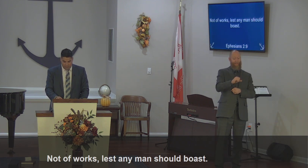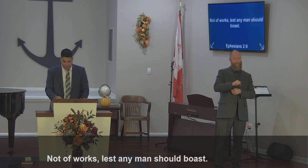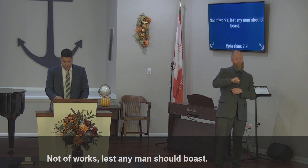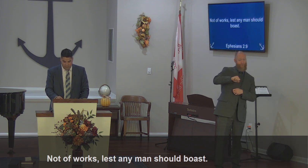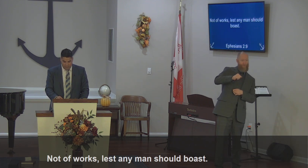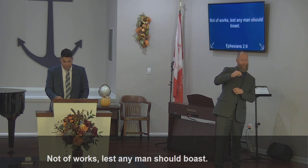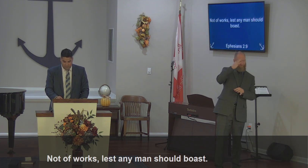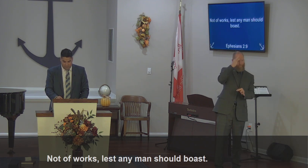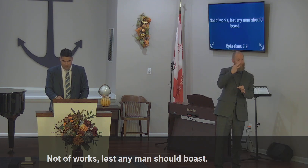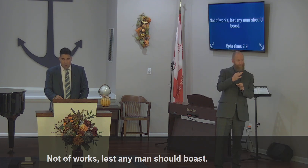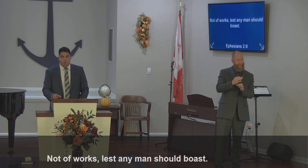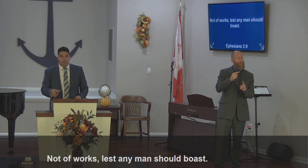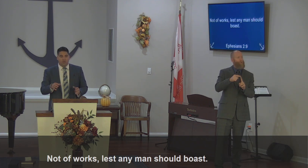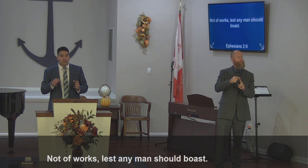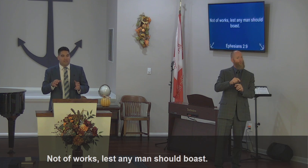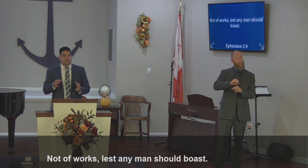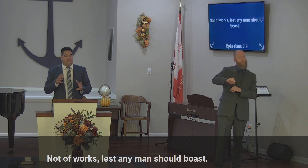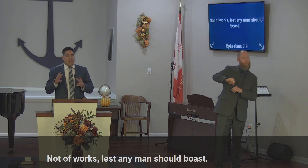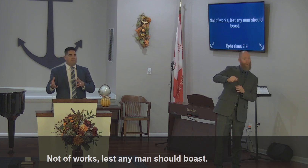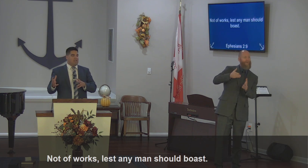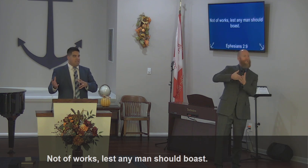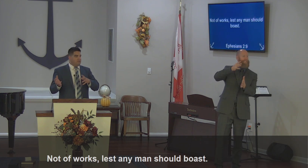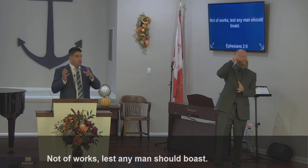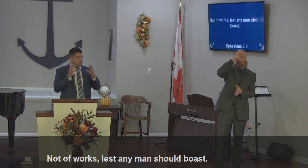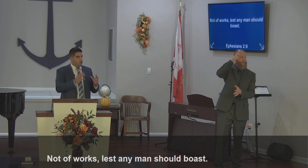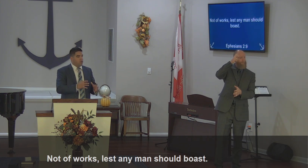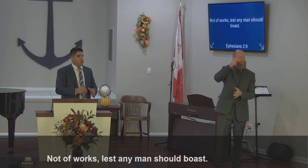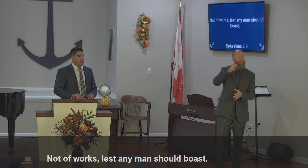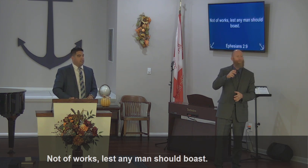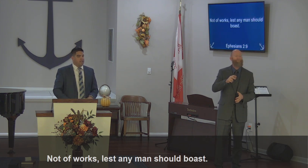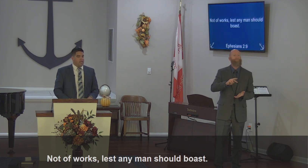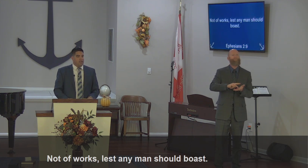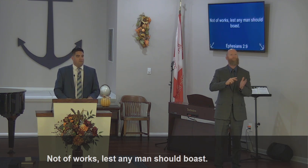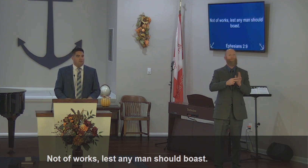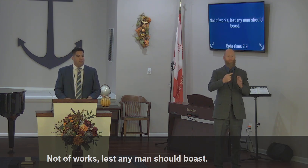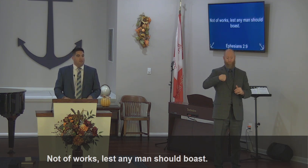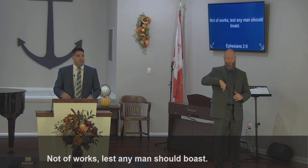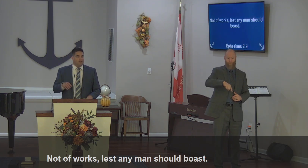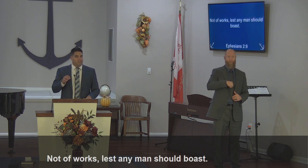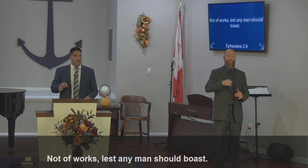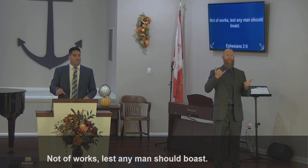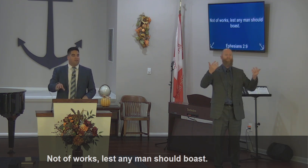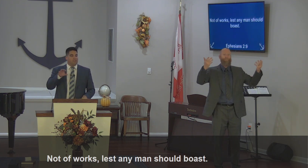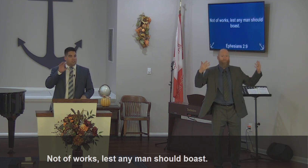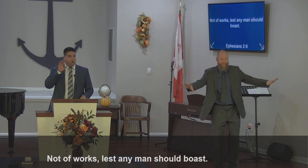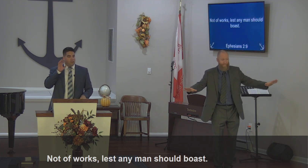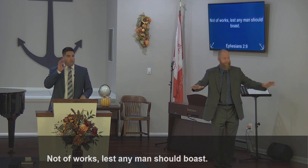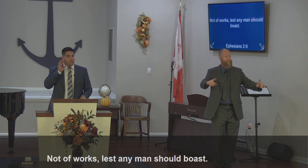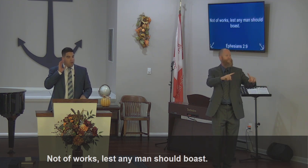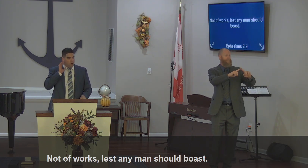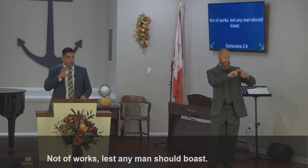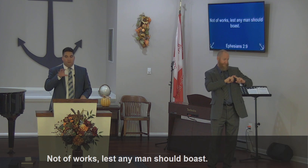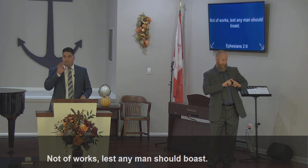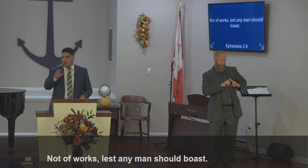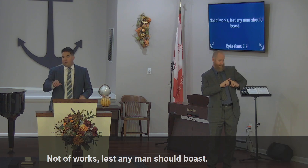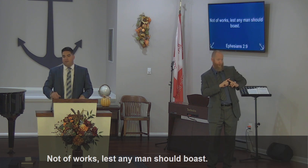wicked." From the moment you get saved, and even before you get saved, the devil is going